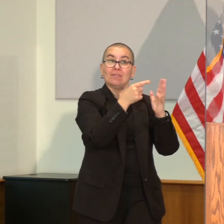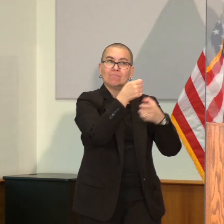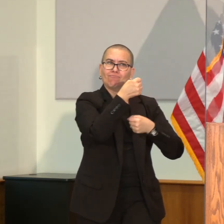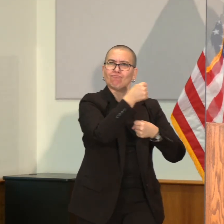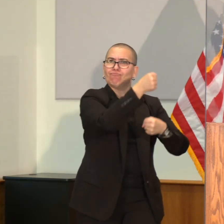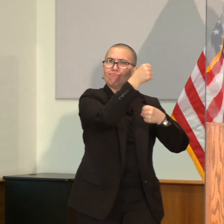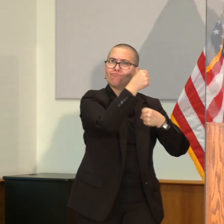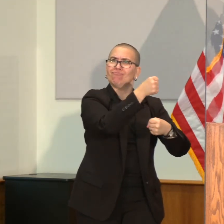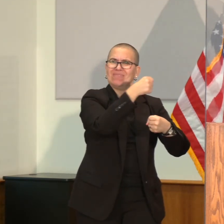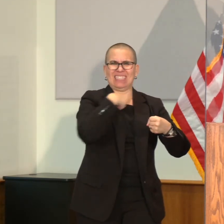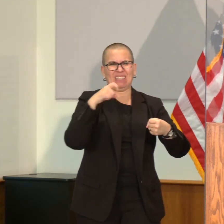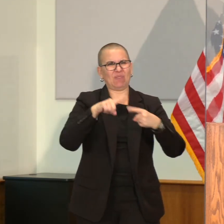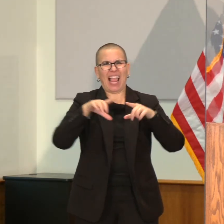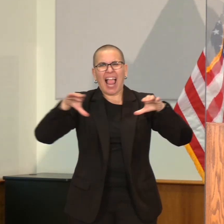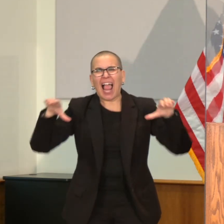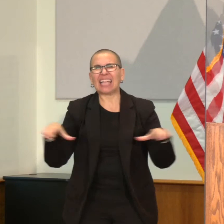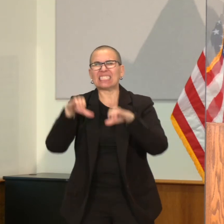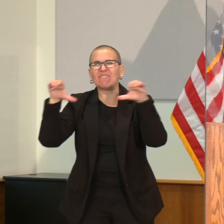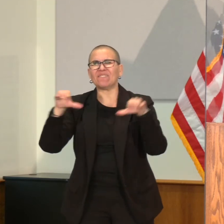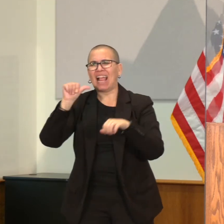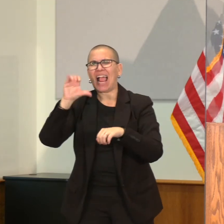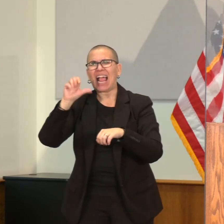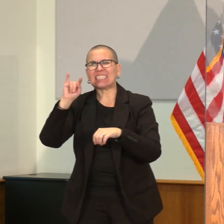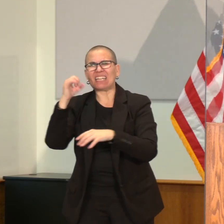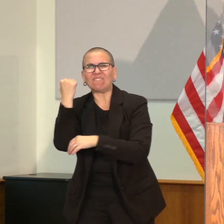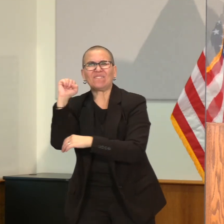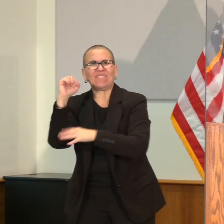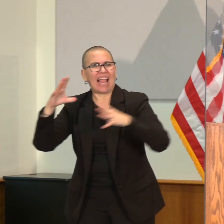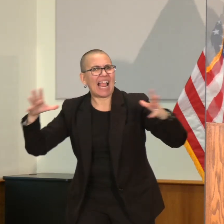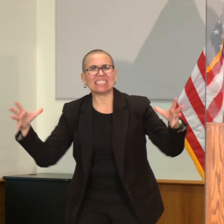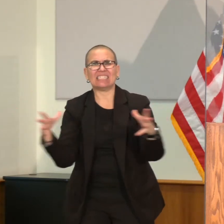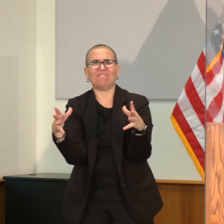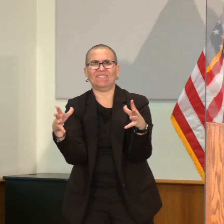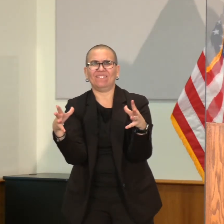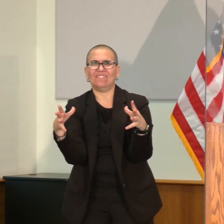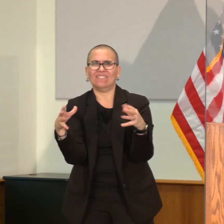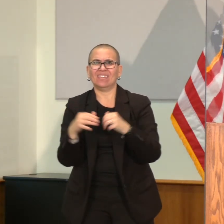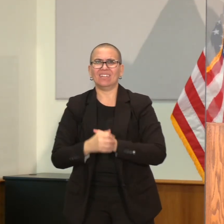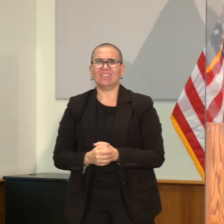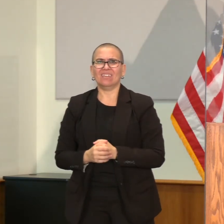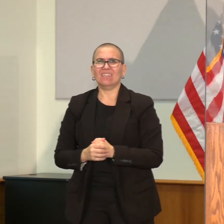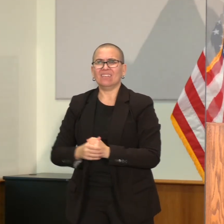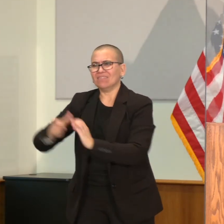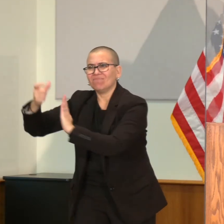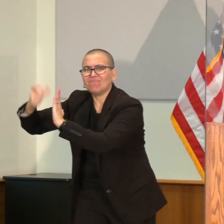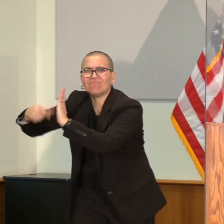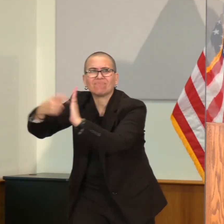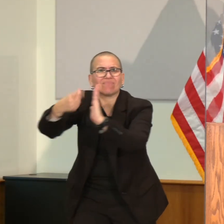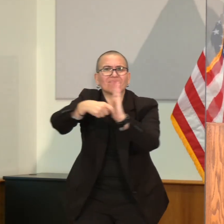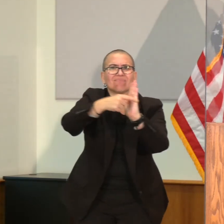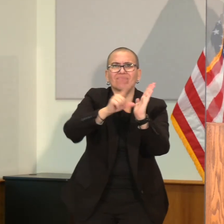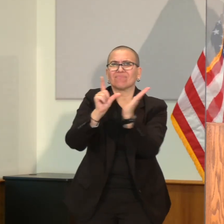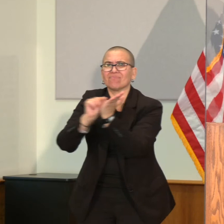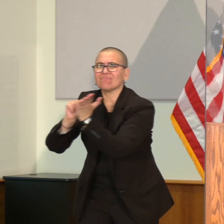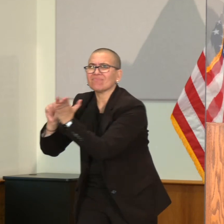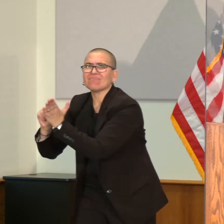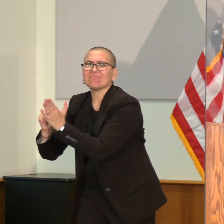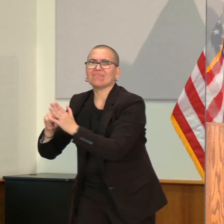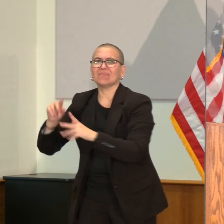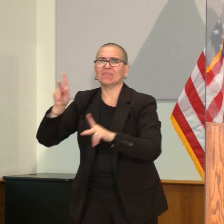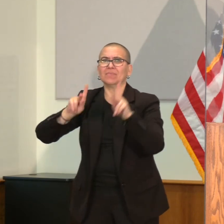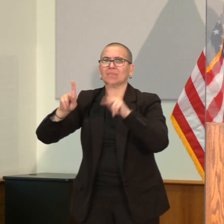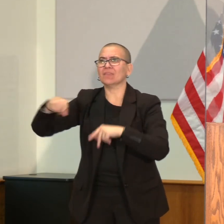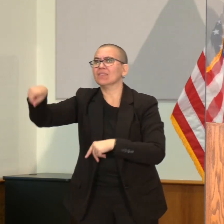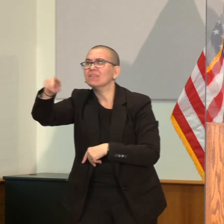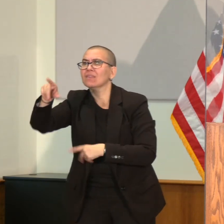a 40,000-foot level of publishers and editors, but also the folks who are actually covering these stories on the ground and